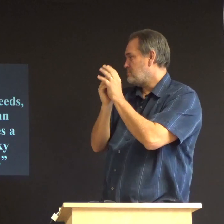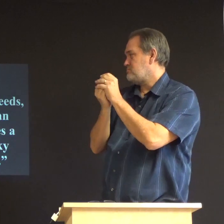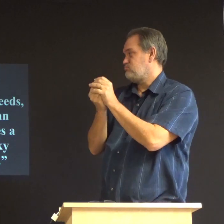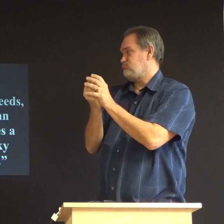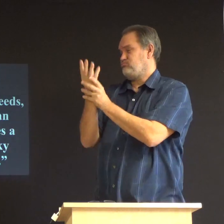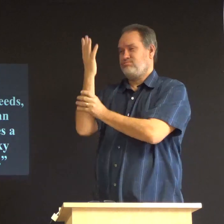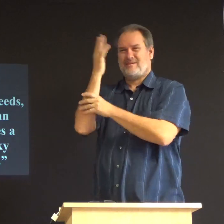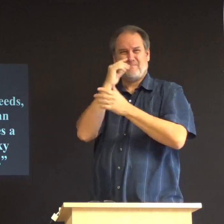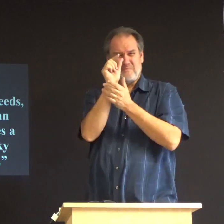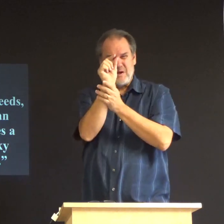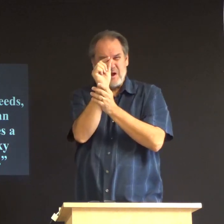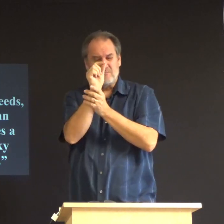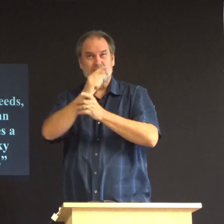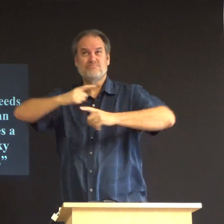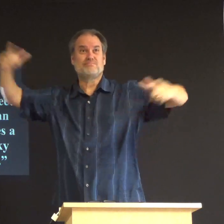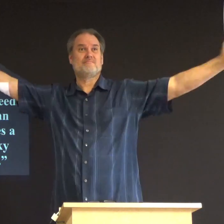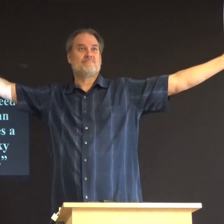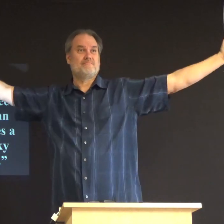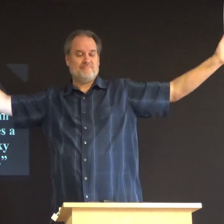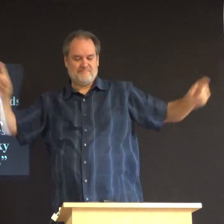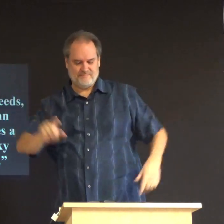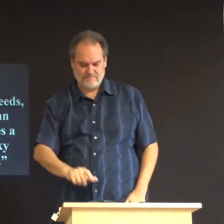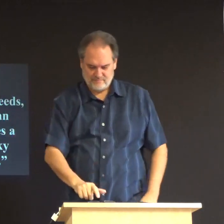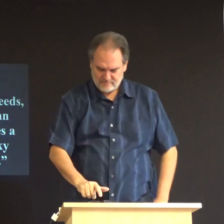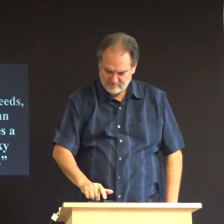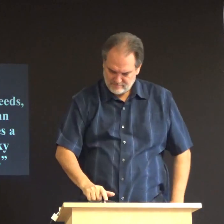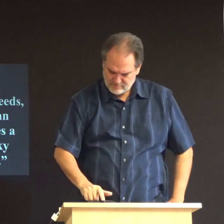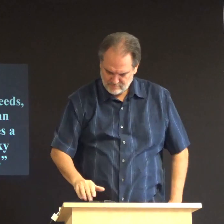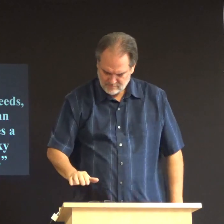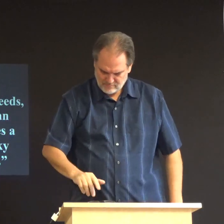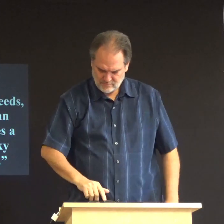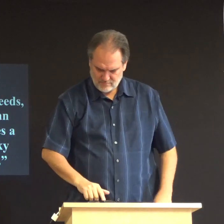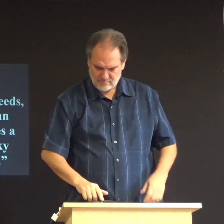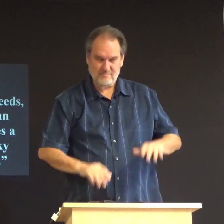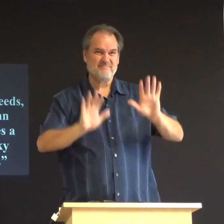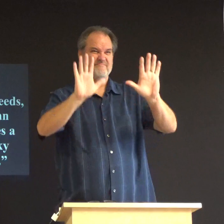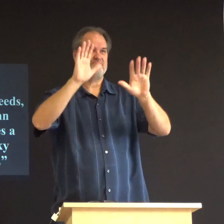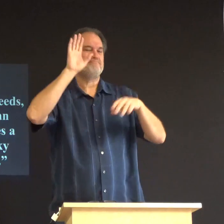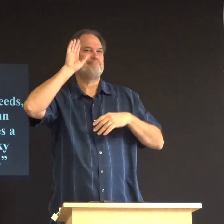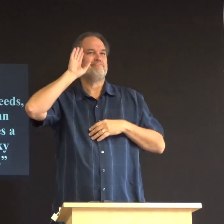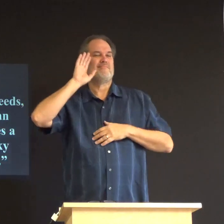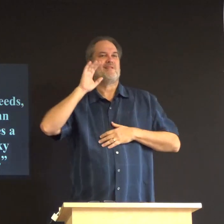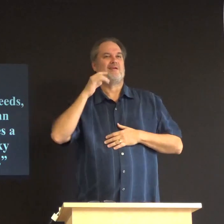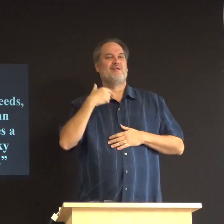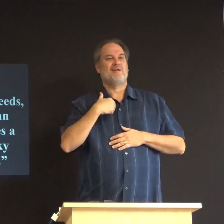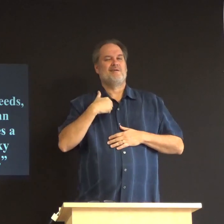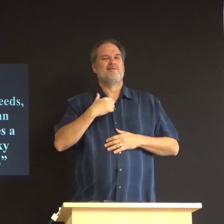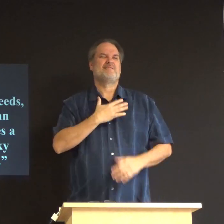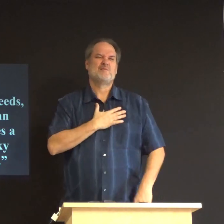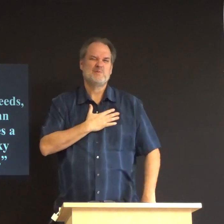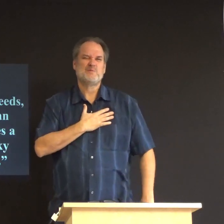was as the smallest of seeds, but had grown taller than house plants. With him getting hurt.